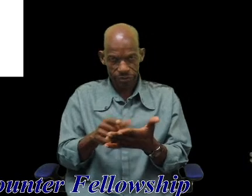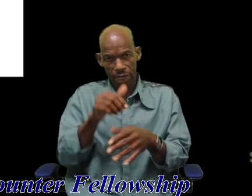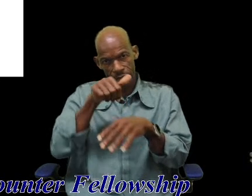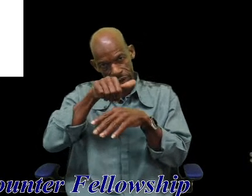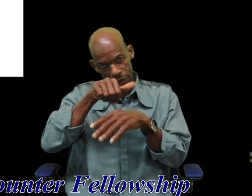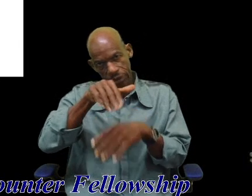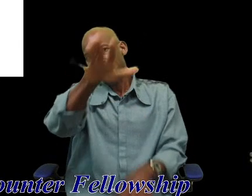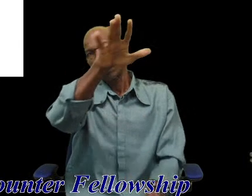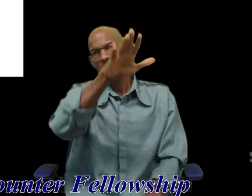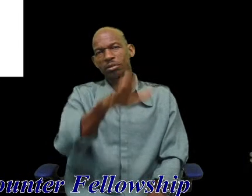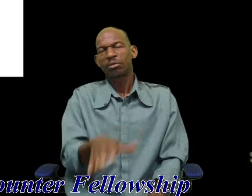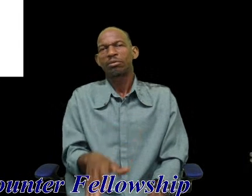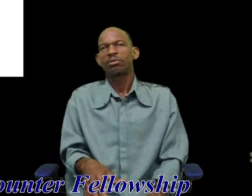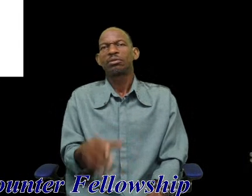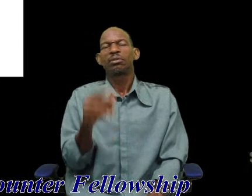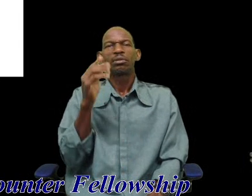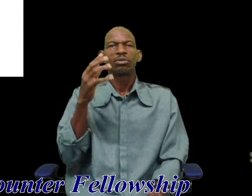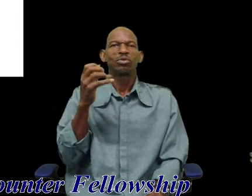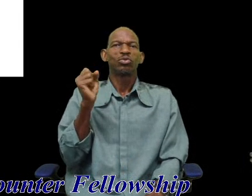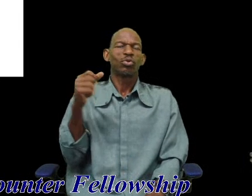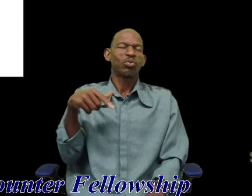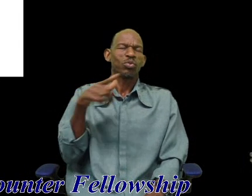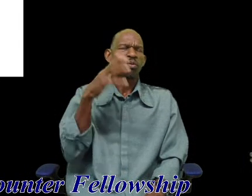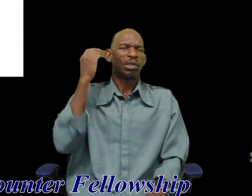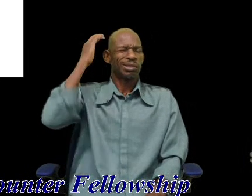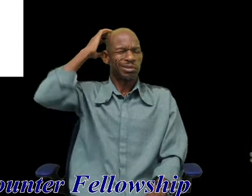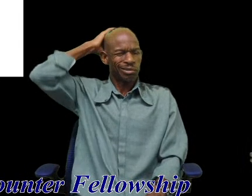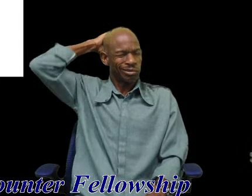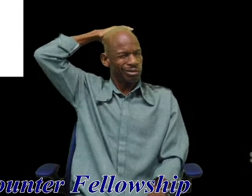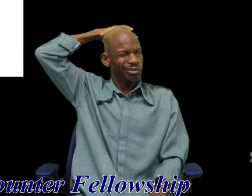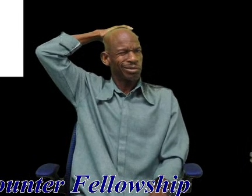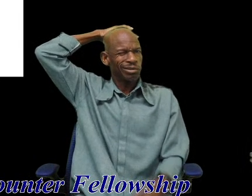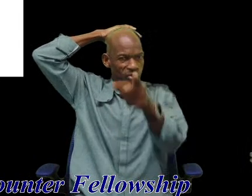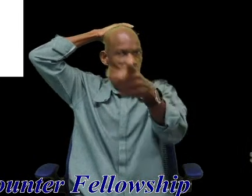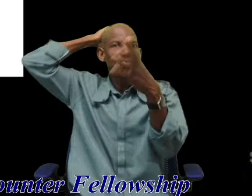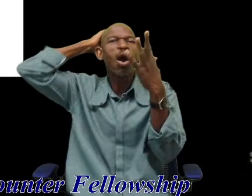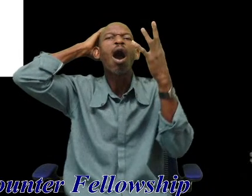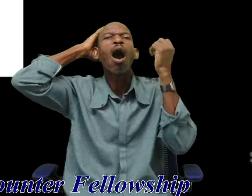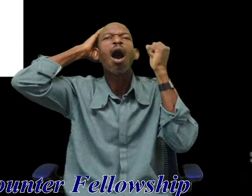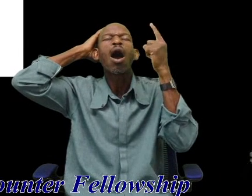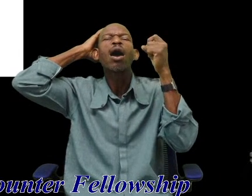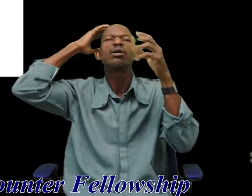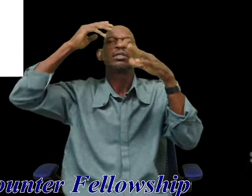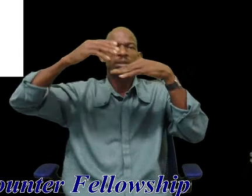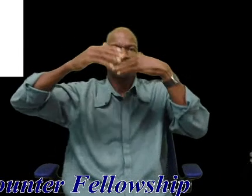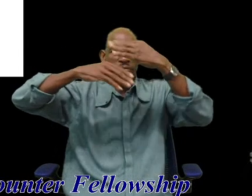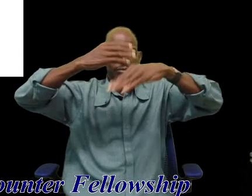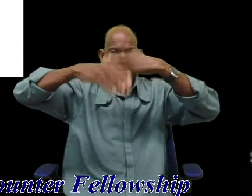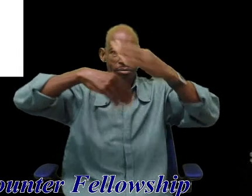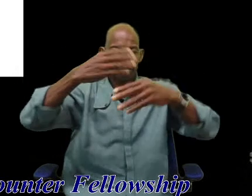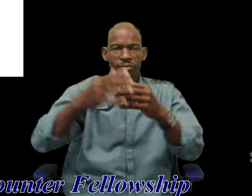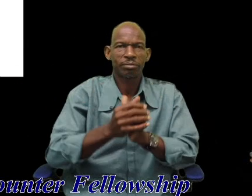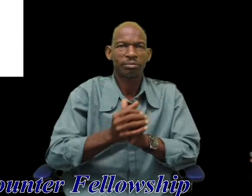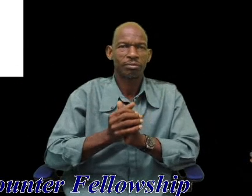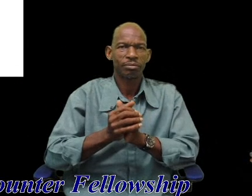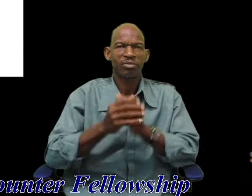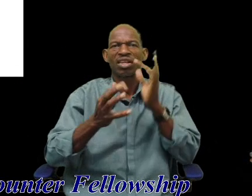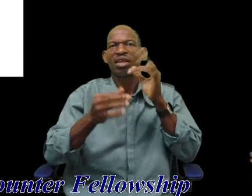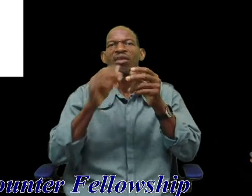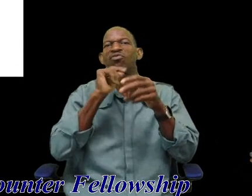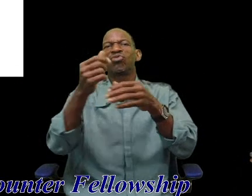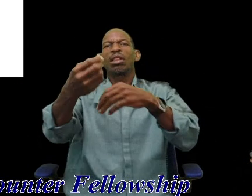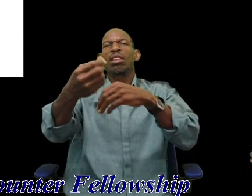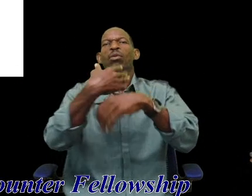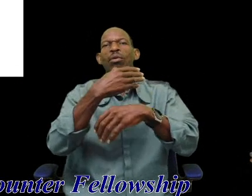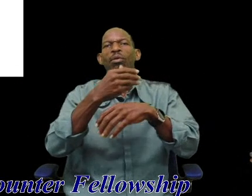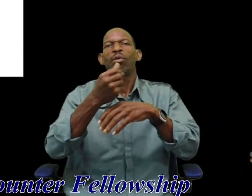where we're going, if you are understanding me or not, and where I am going. This is how I'm able to teach you good, by communicating with me and